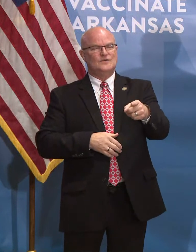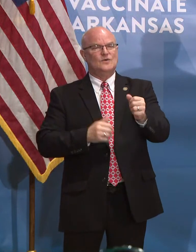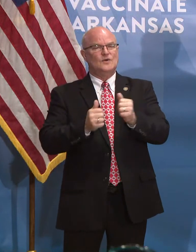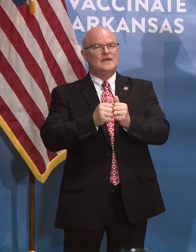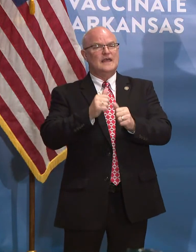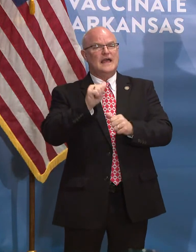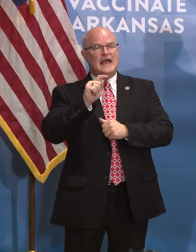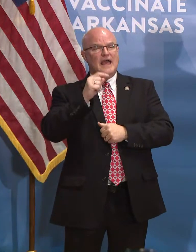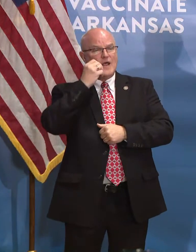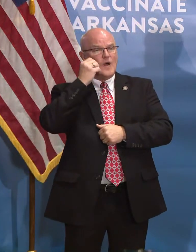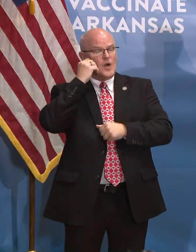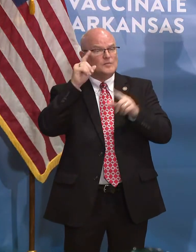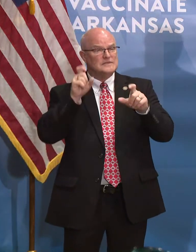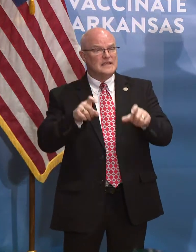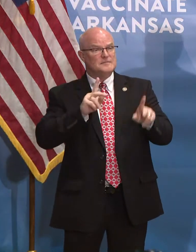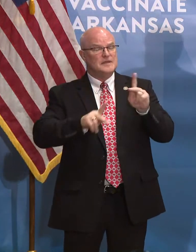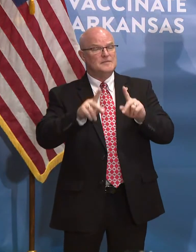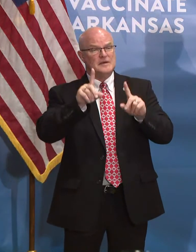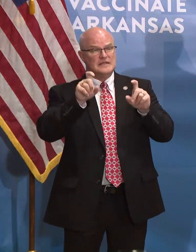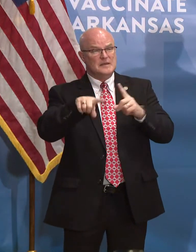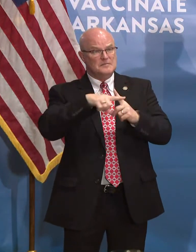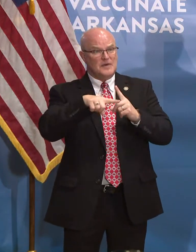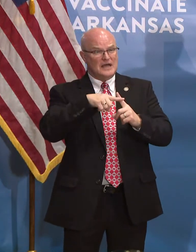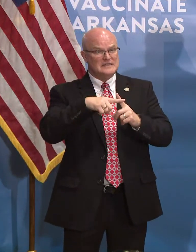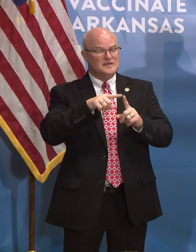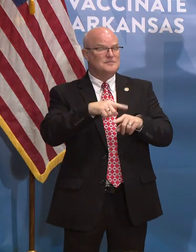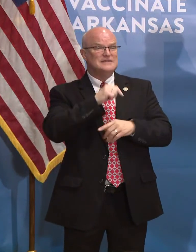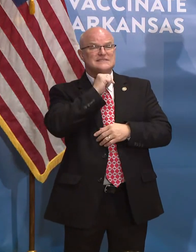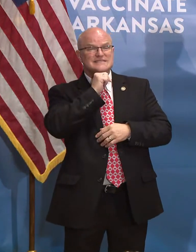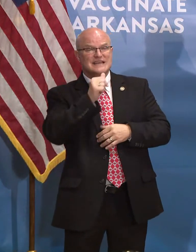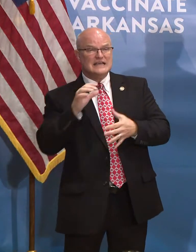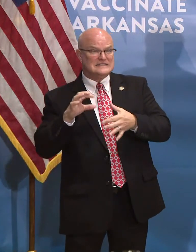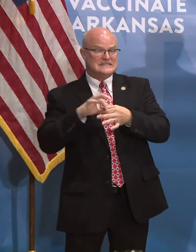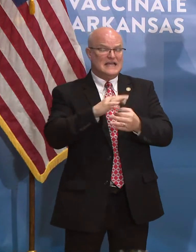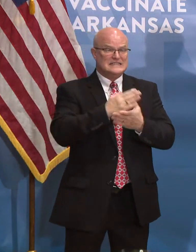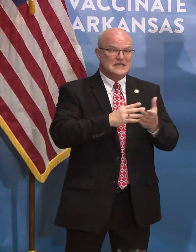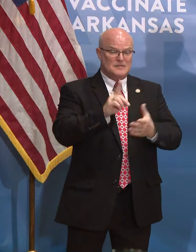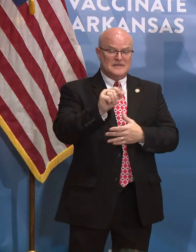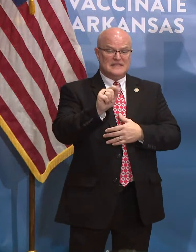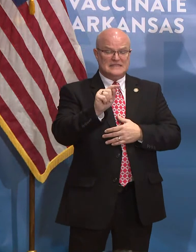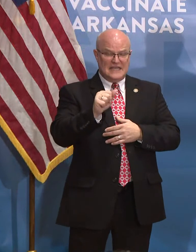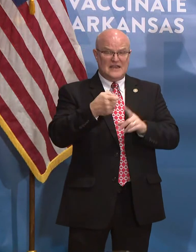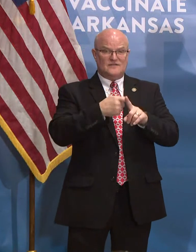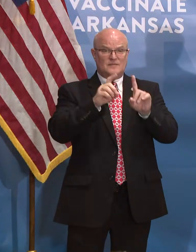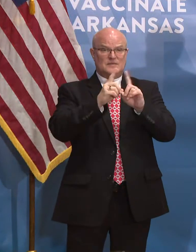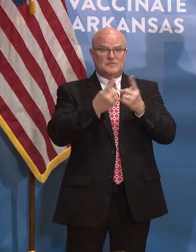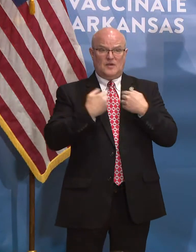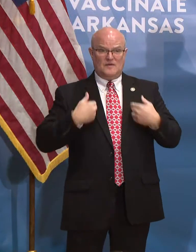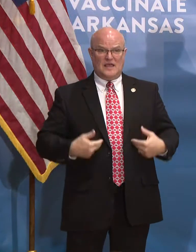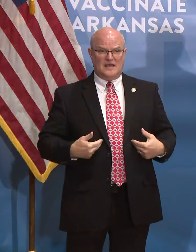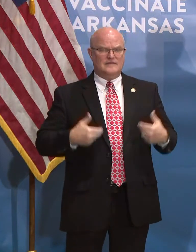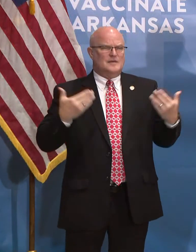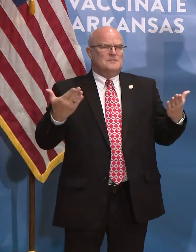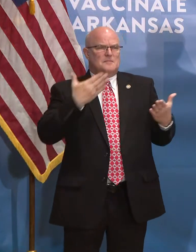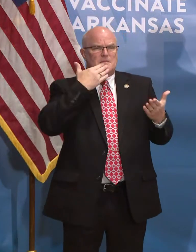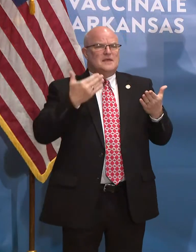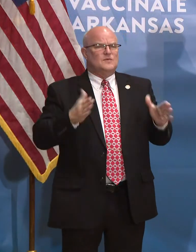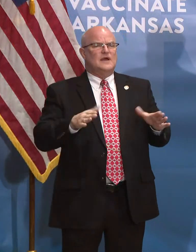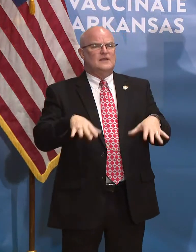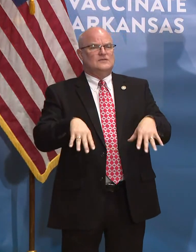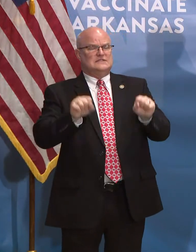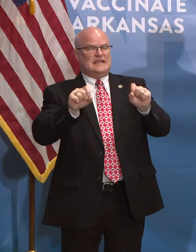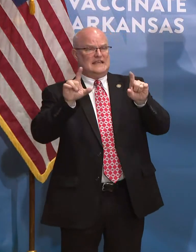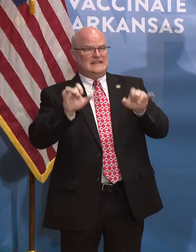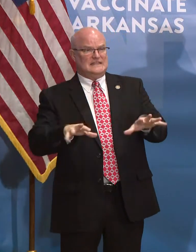Tests, you mentioned that some people were testing positive, but then that's not tied into some of the data from the Department of Health. What is the best way for people who are taking